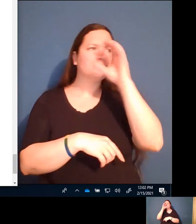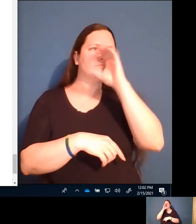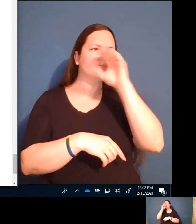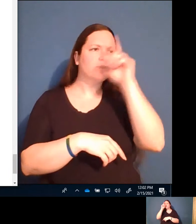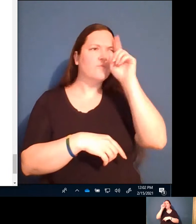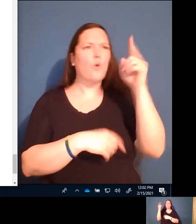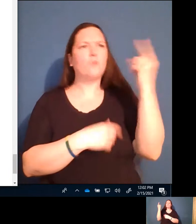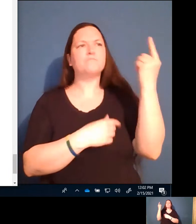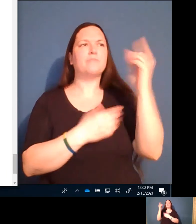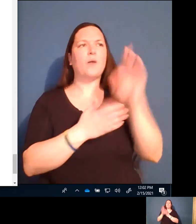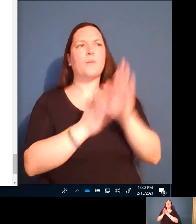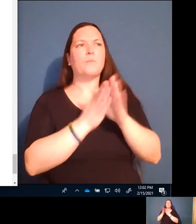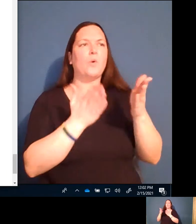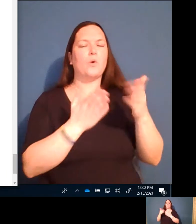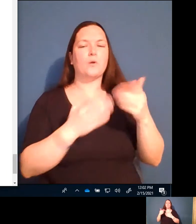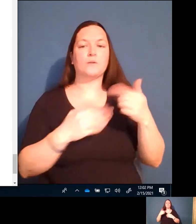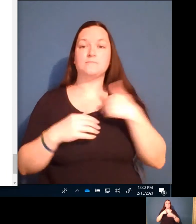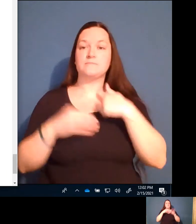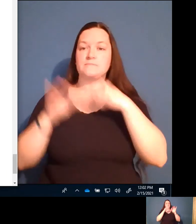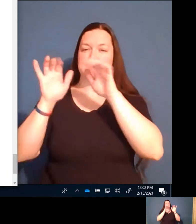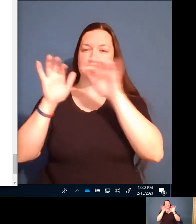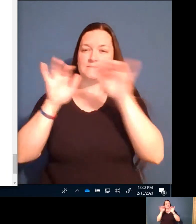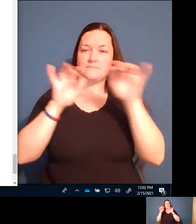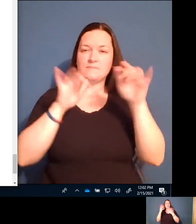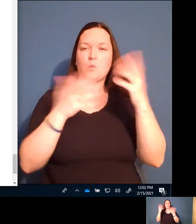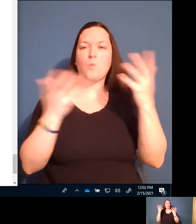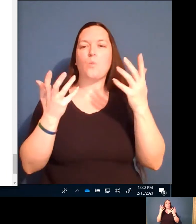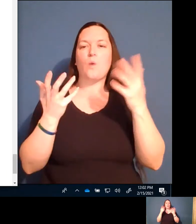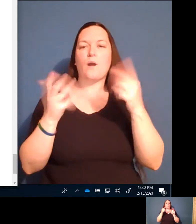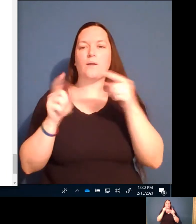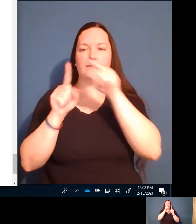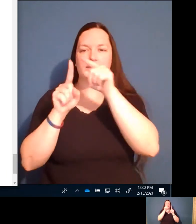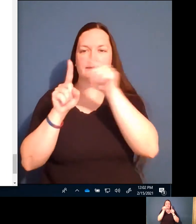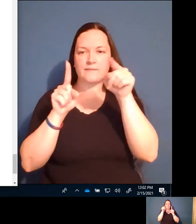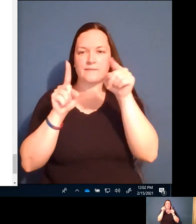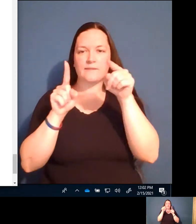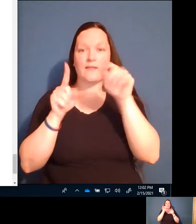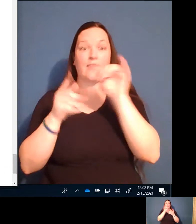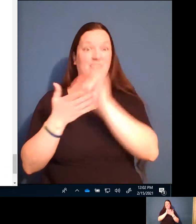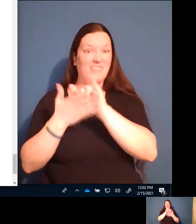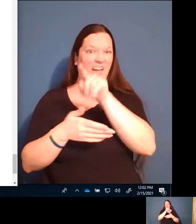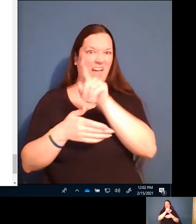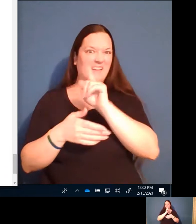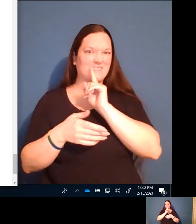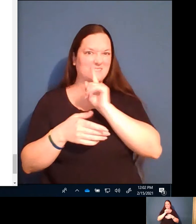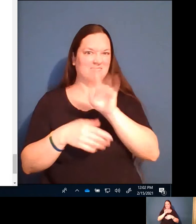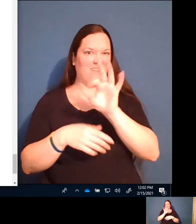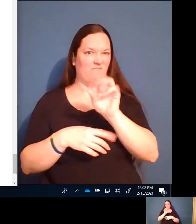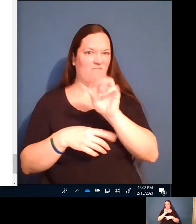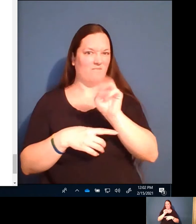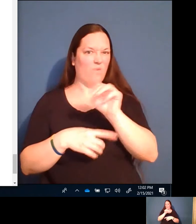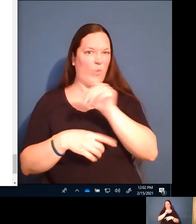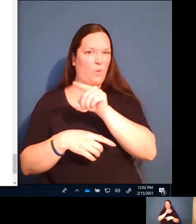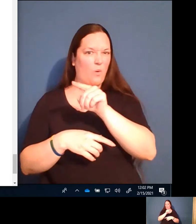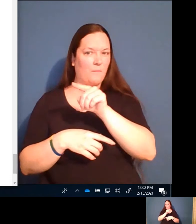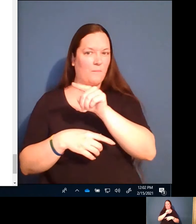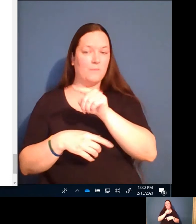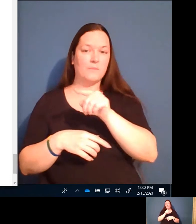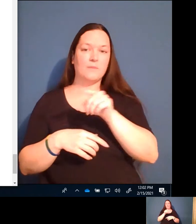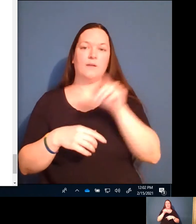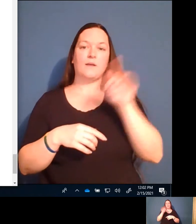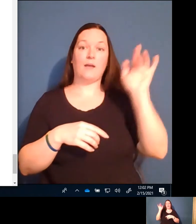this. Right now, I'm entering my search terms into what is actually a form. When I press this button, the database is going to create